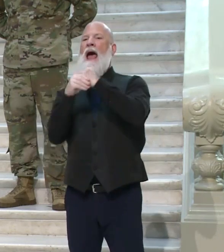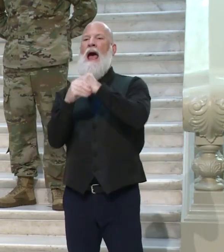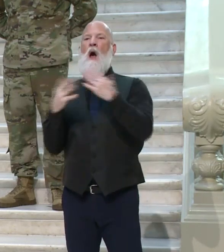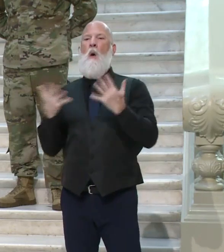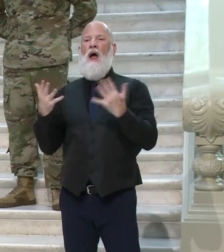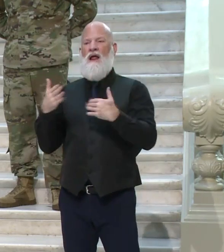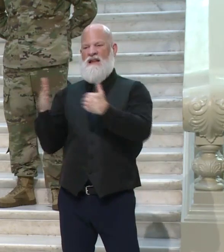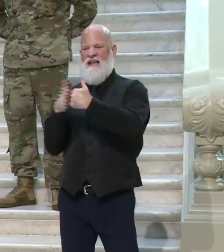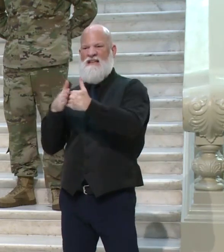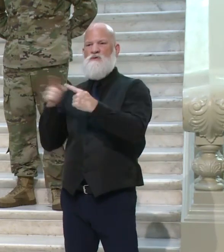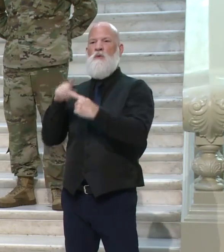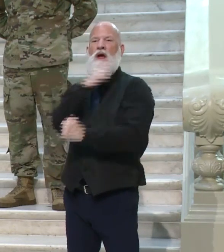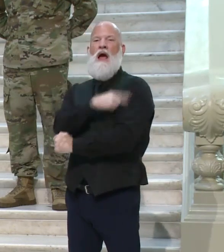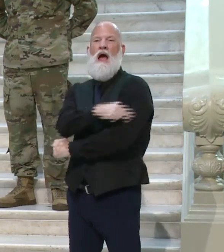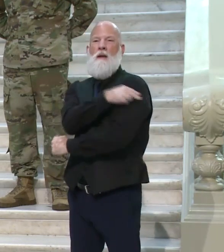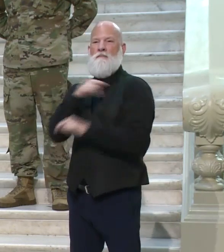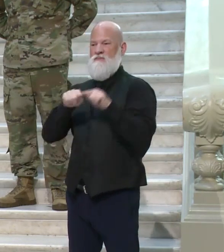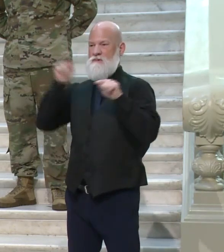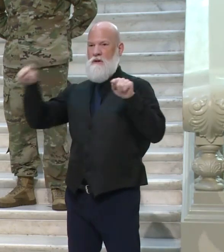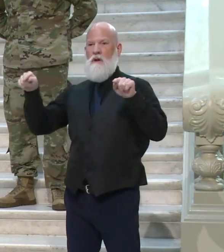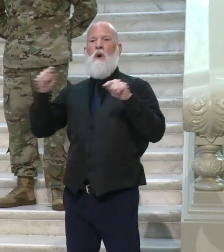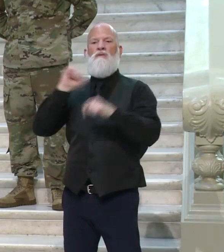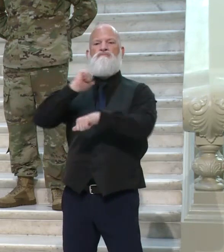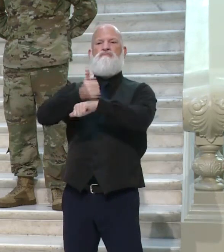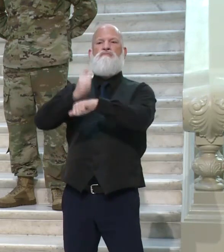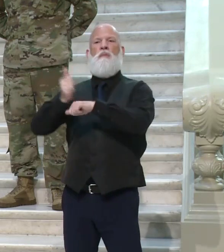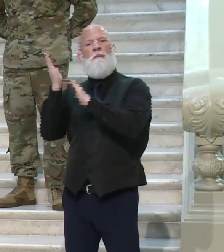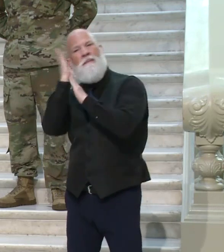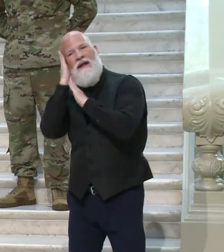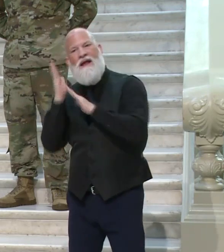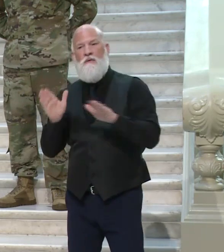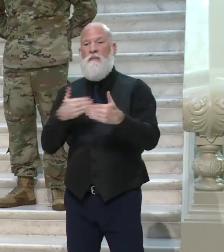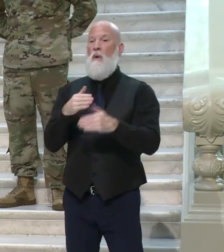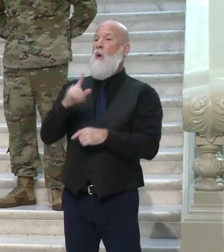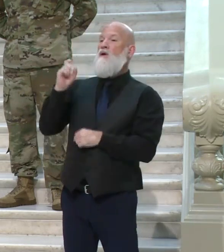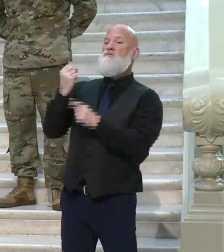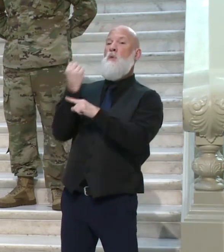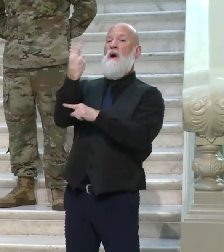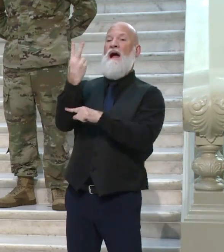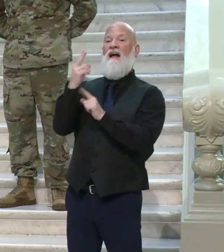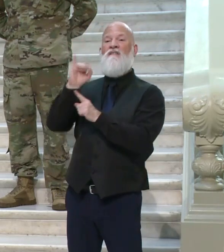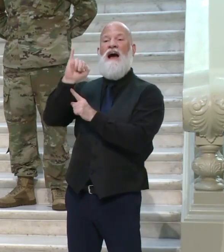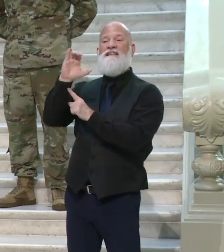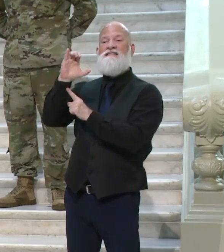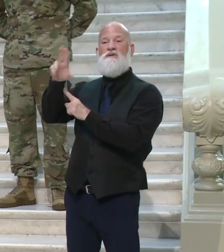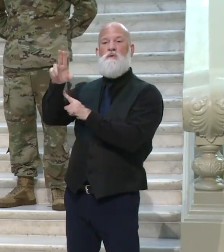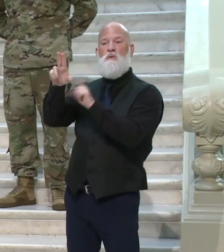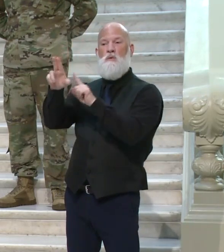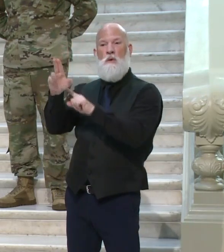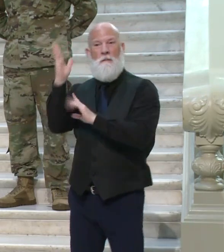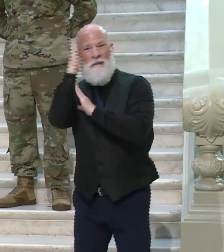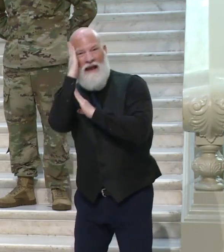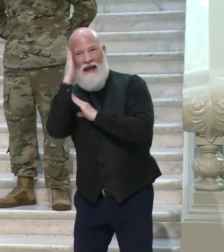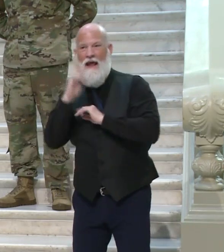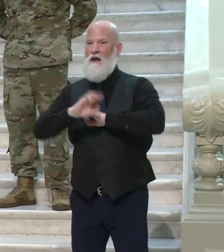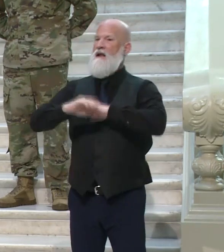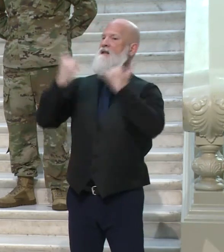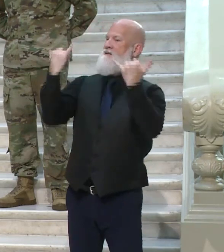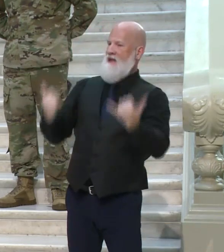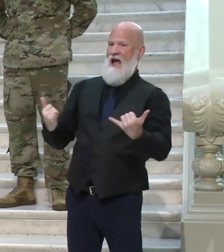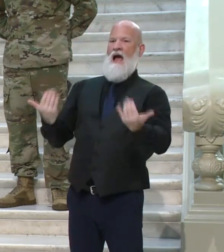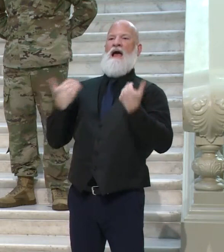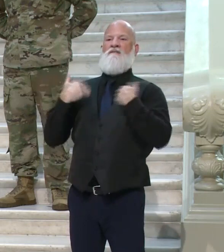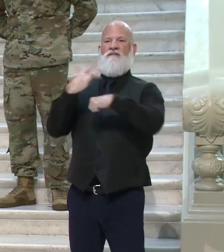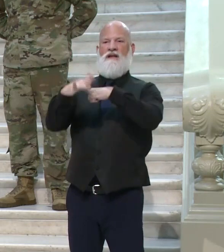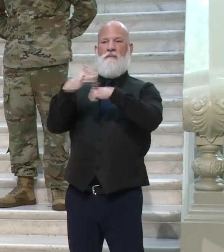ICU rooms completed on April the 20th, 10 are currently occupied. And out of 30